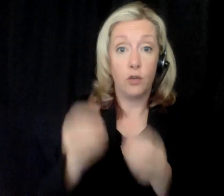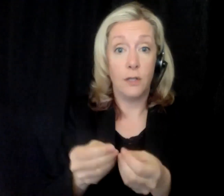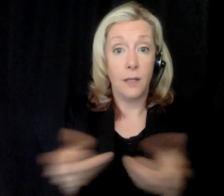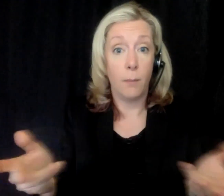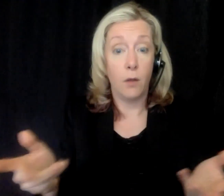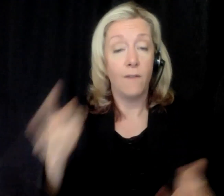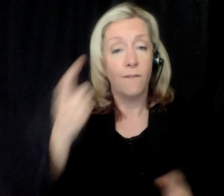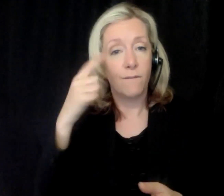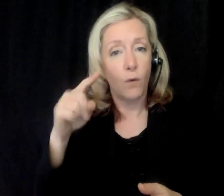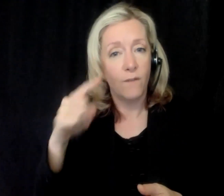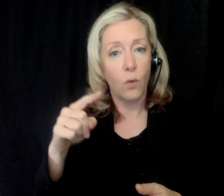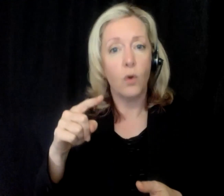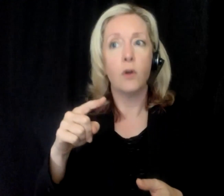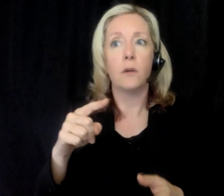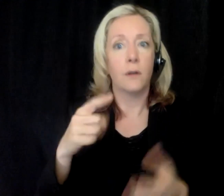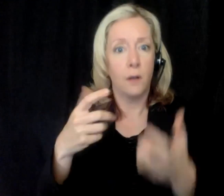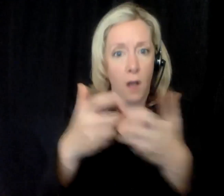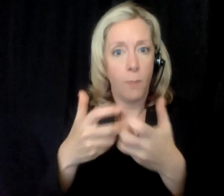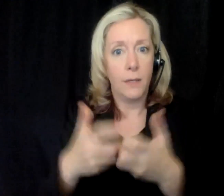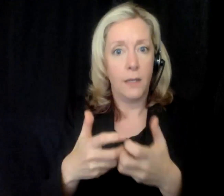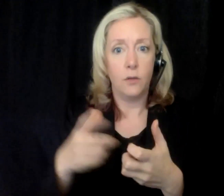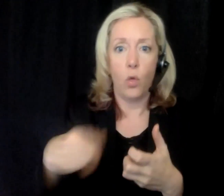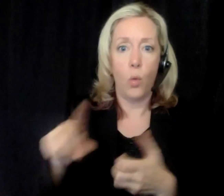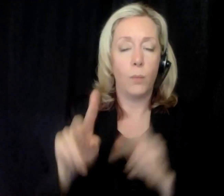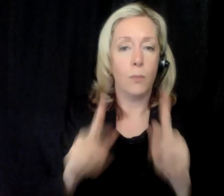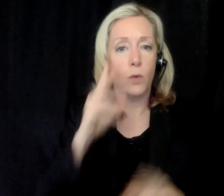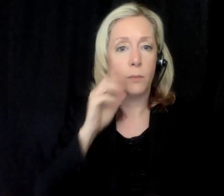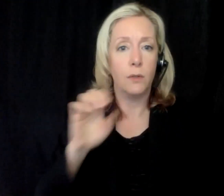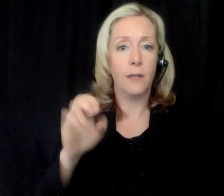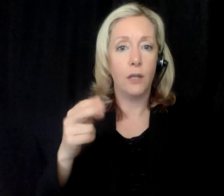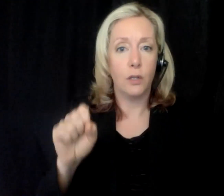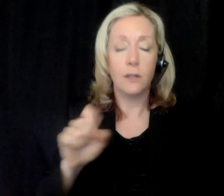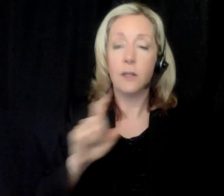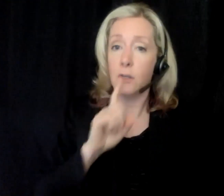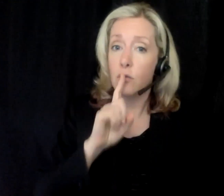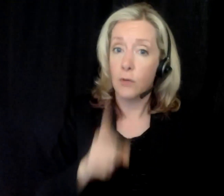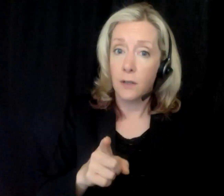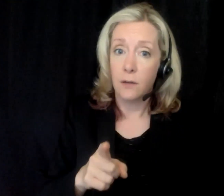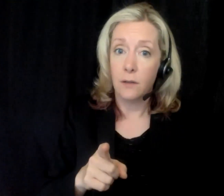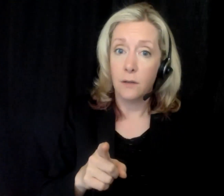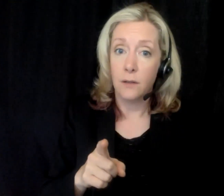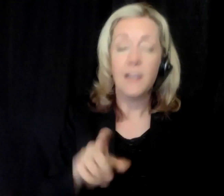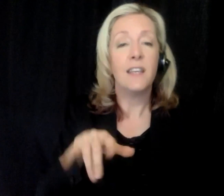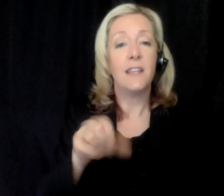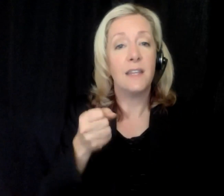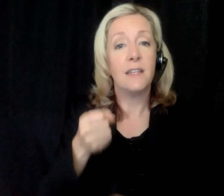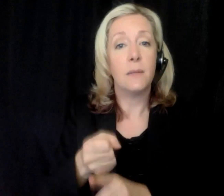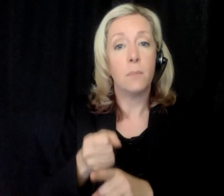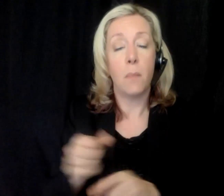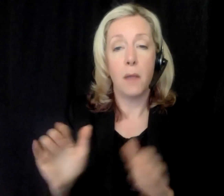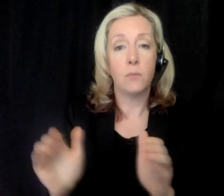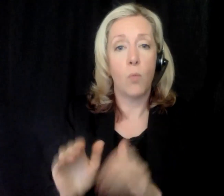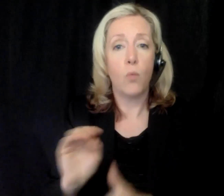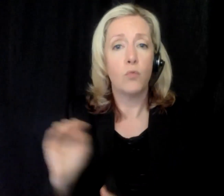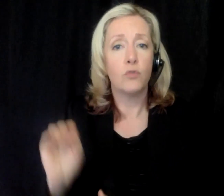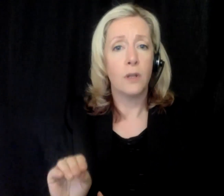accommodate people experiencing this. This is very real. Yes, sure, it impacts a small amount of people,